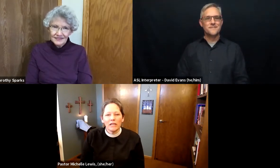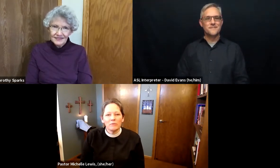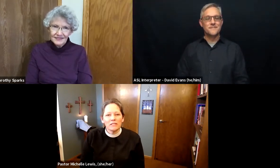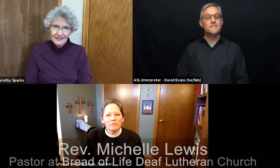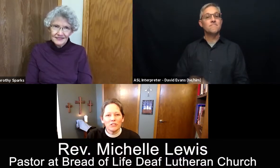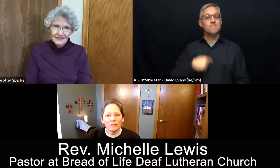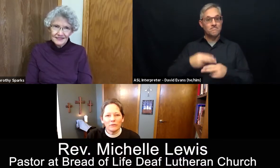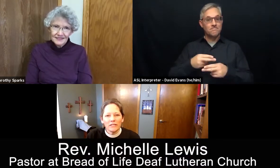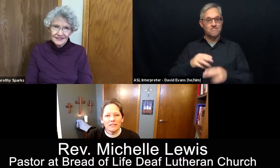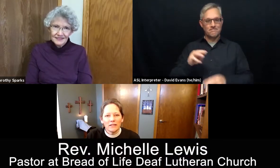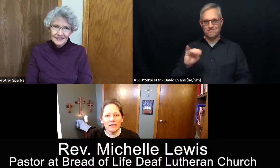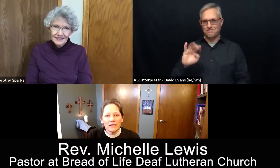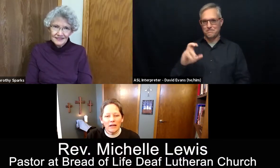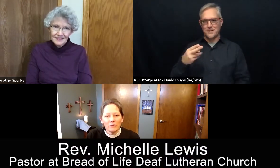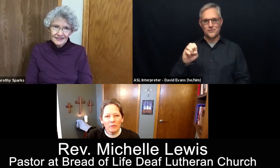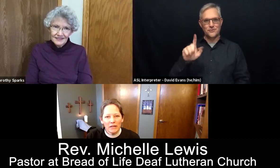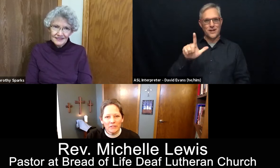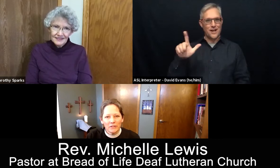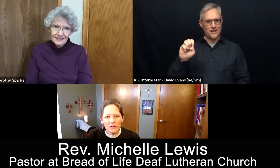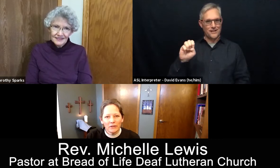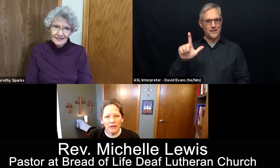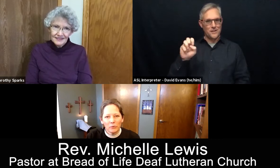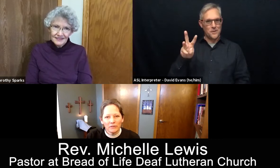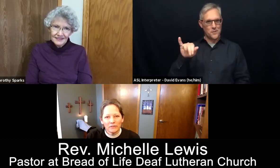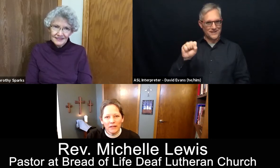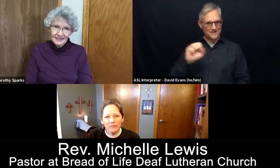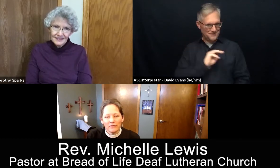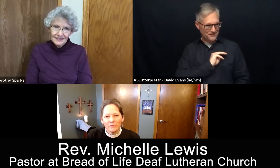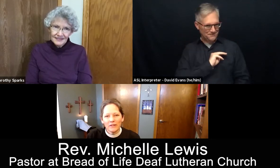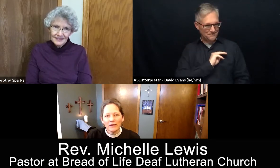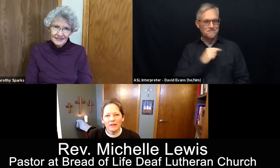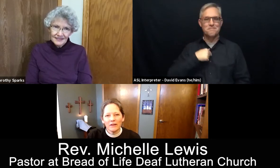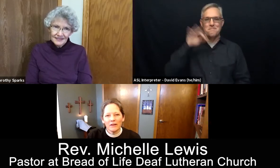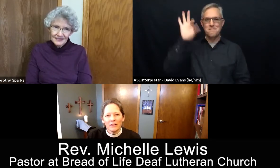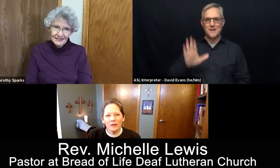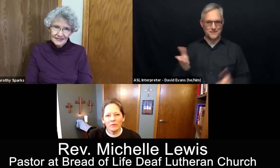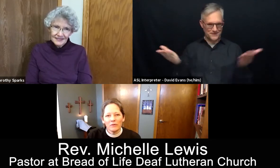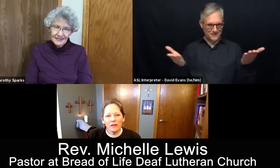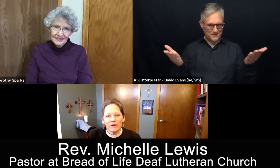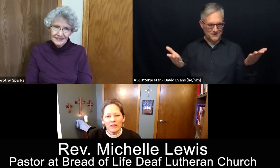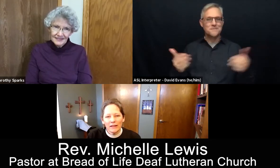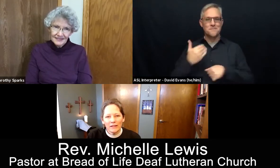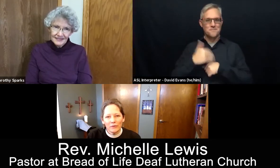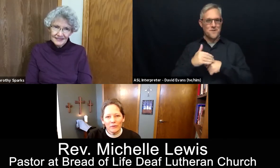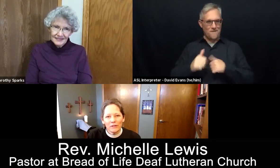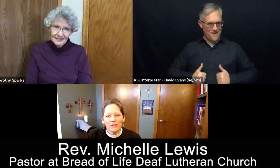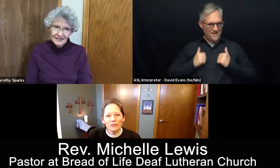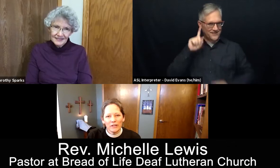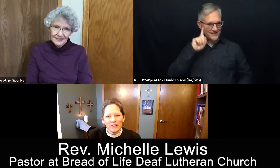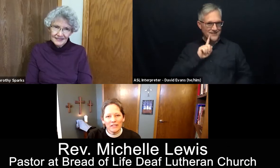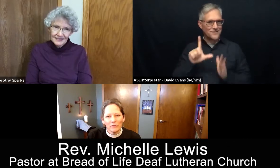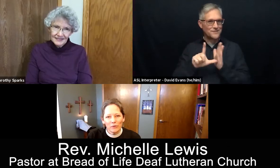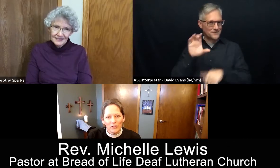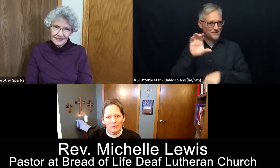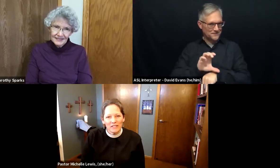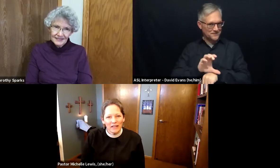My name is Michelle Lewis, and I am the pastor here at Bread of Life. We're very glad that you are joining